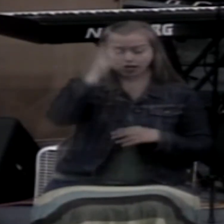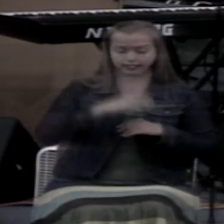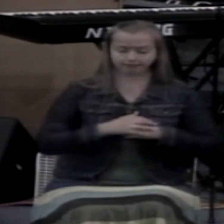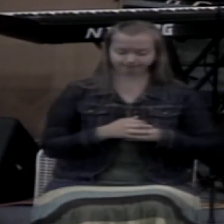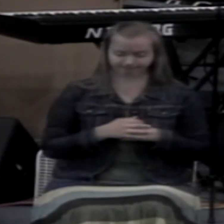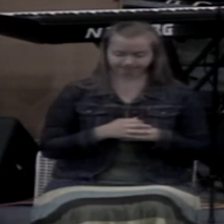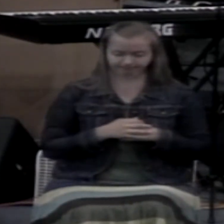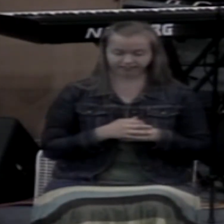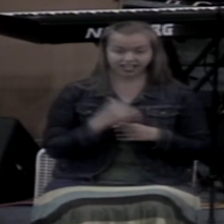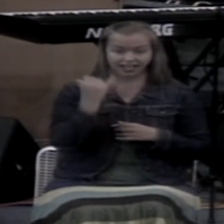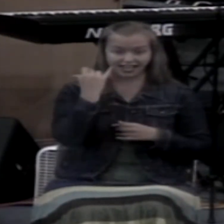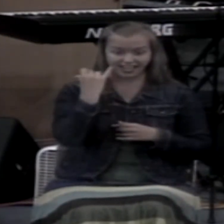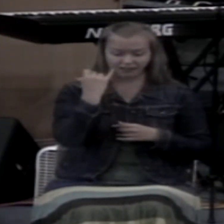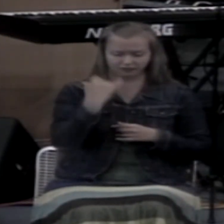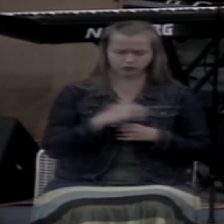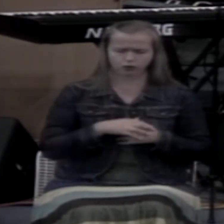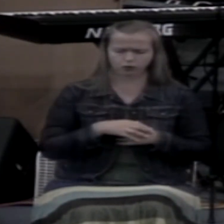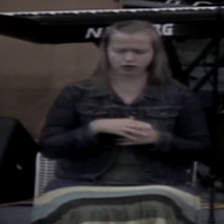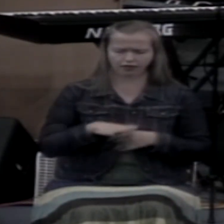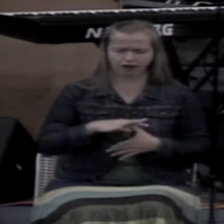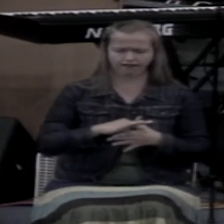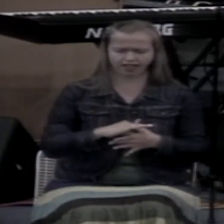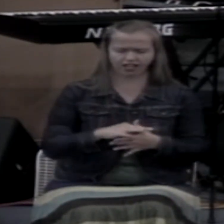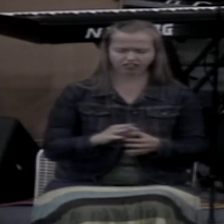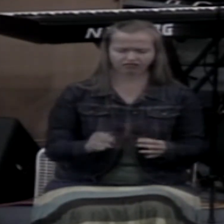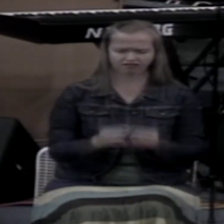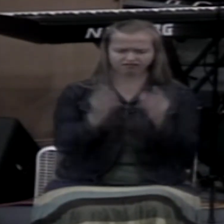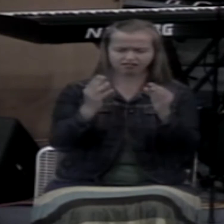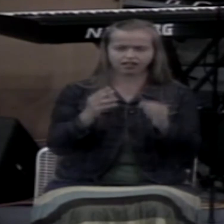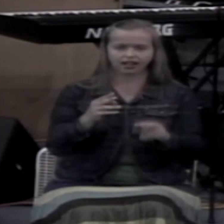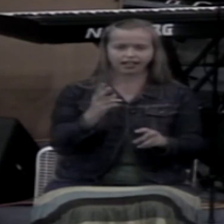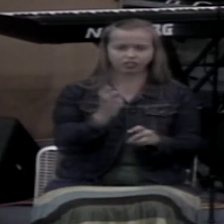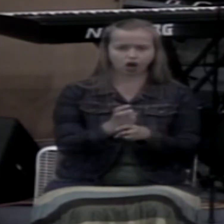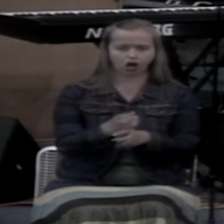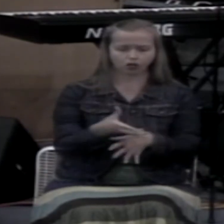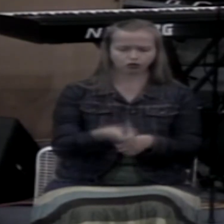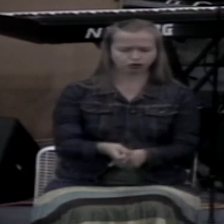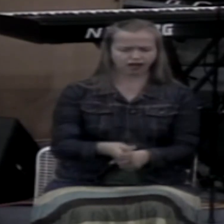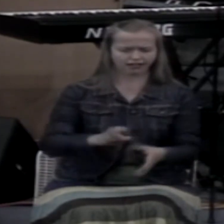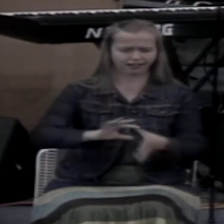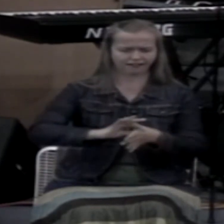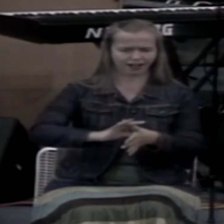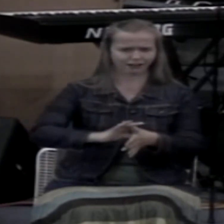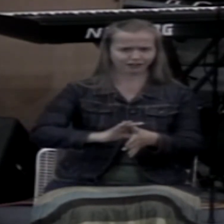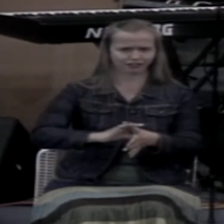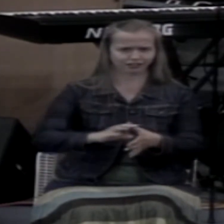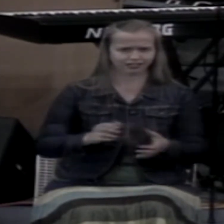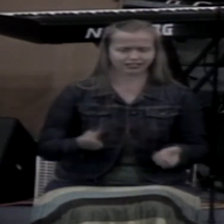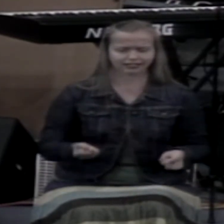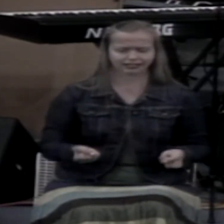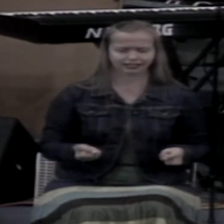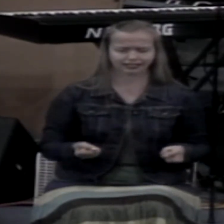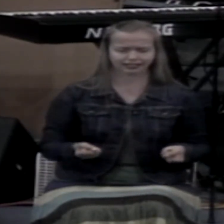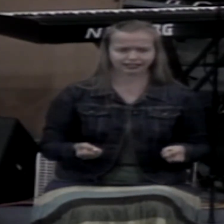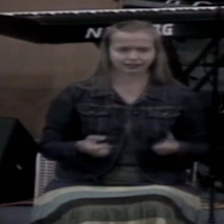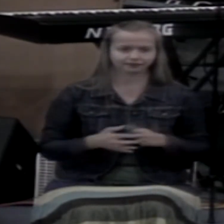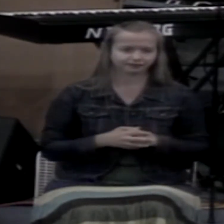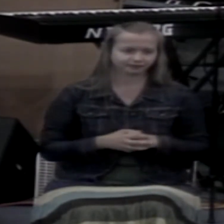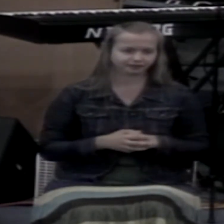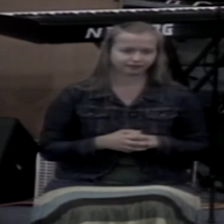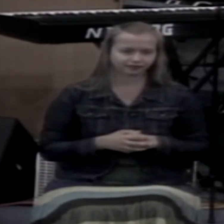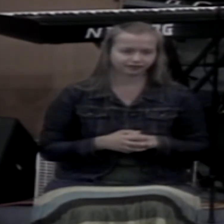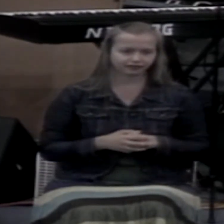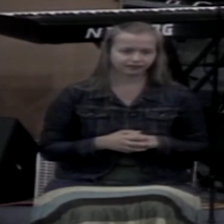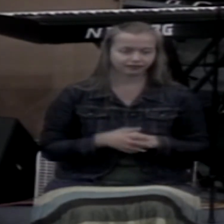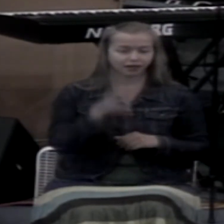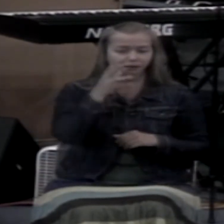been down those roads themselves. So follow what I'm saying? Well, you don't trust me.